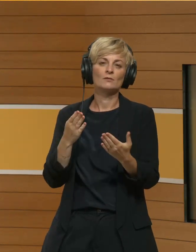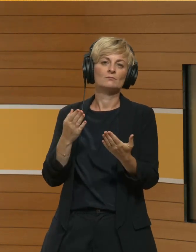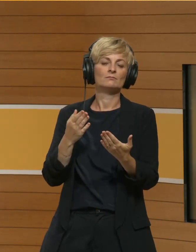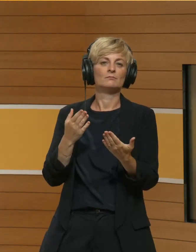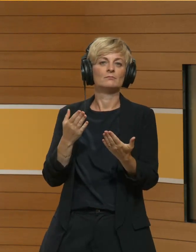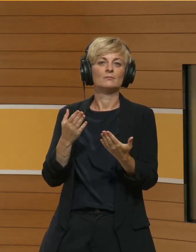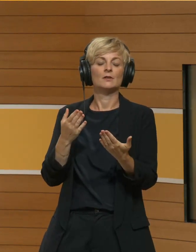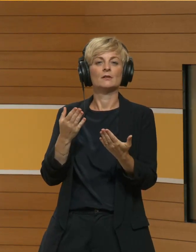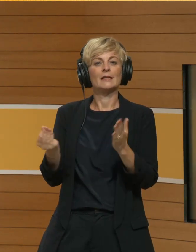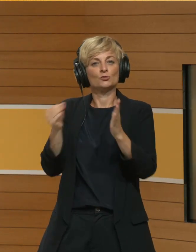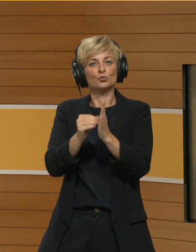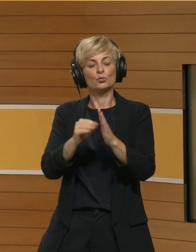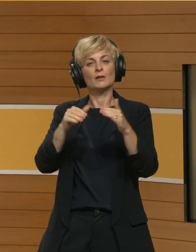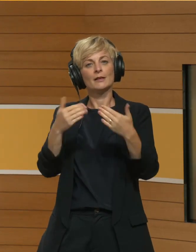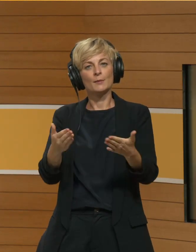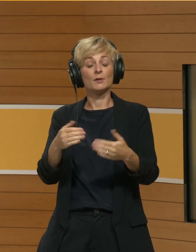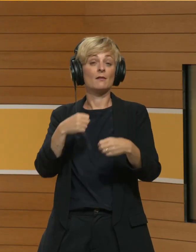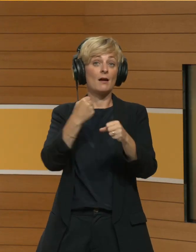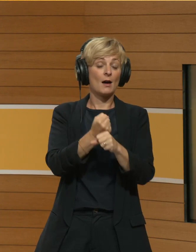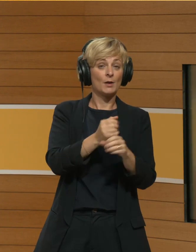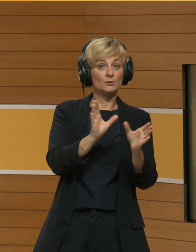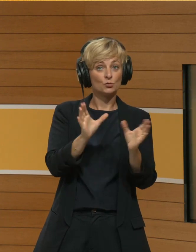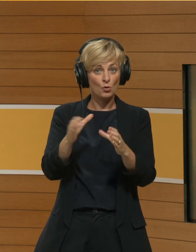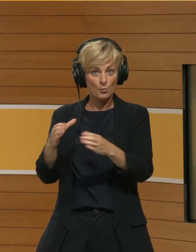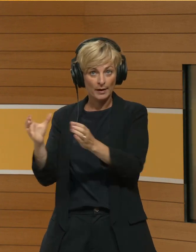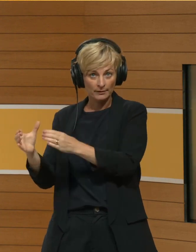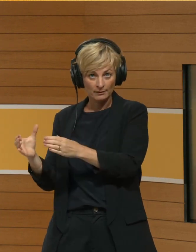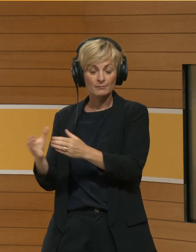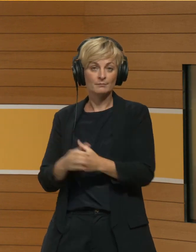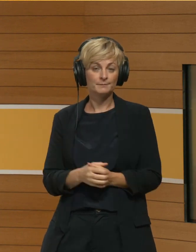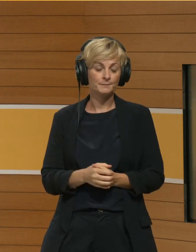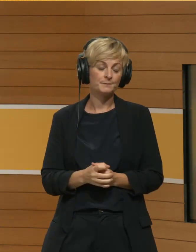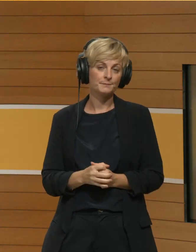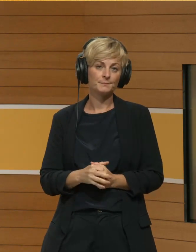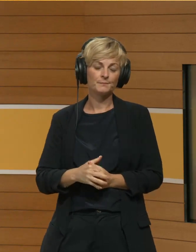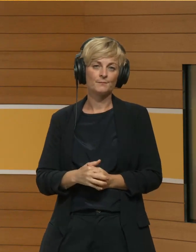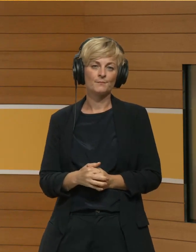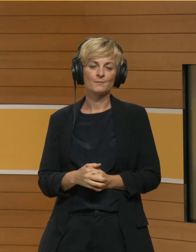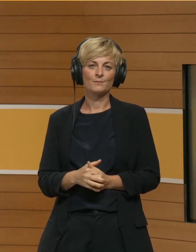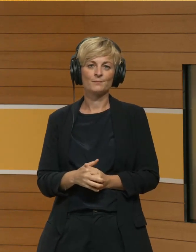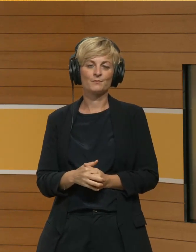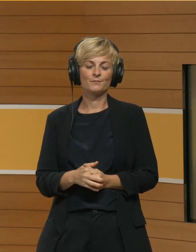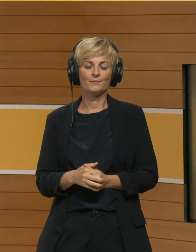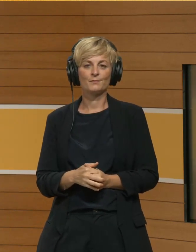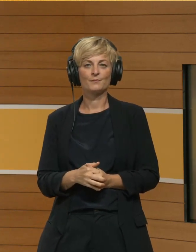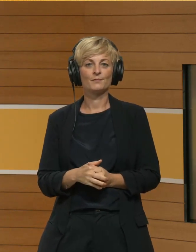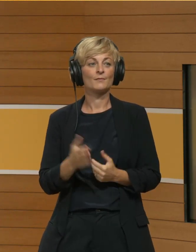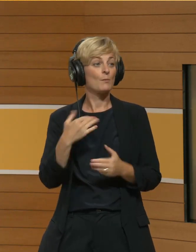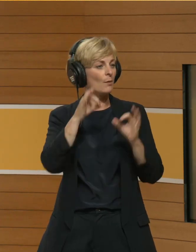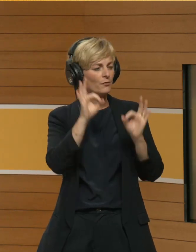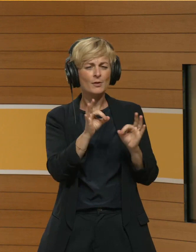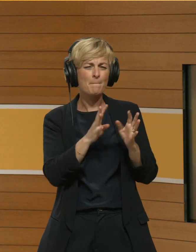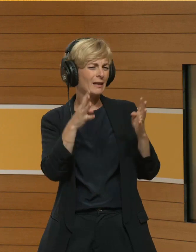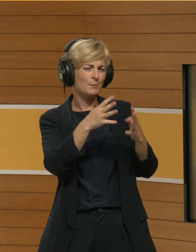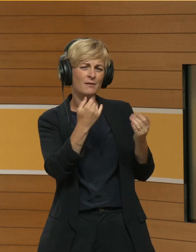then after that. And how did you feel during the pandemic? Was it, how would you say, did